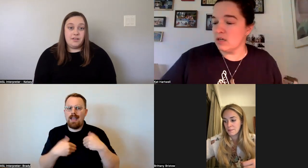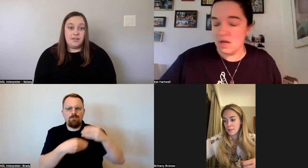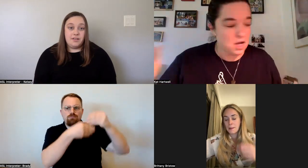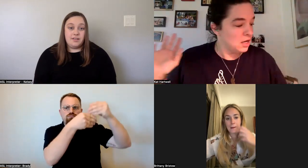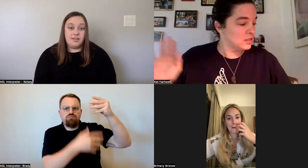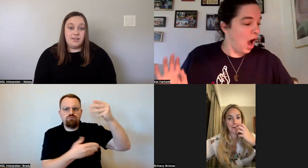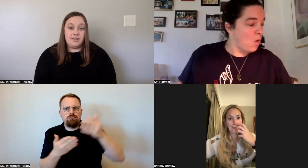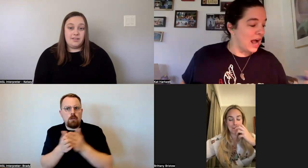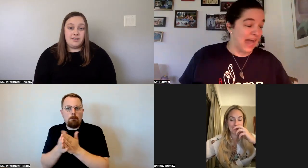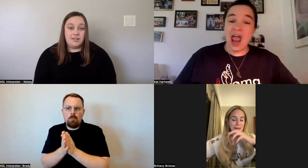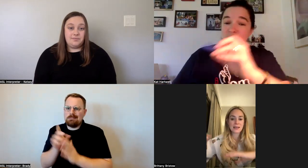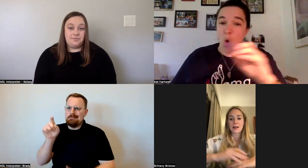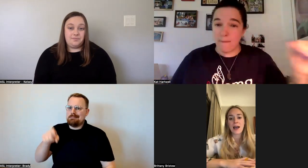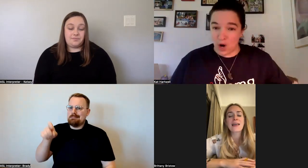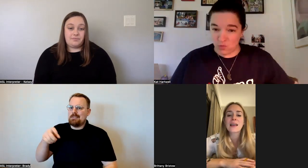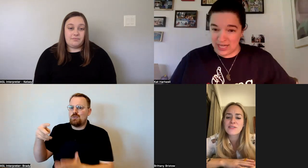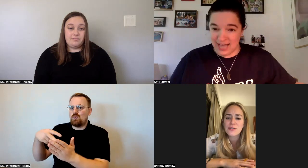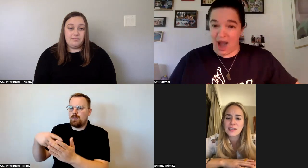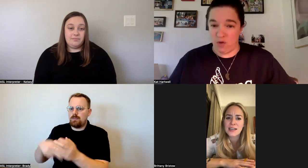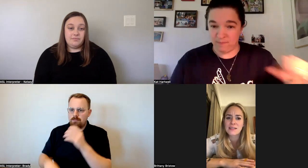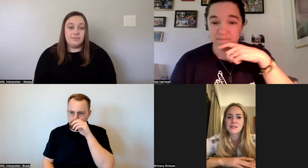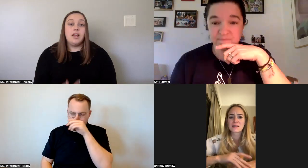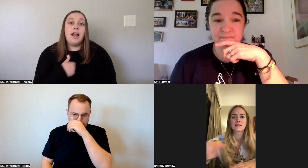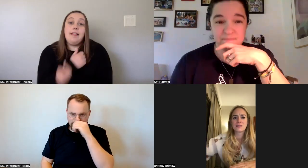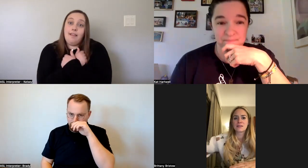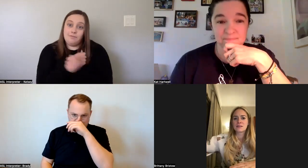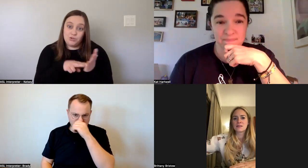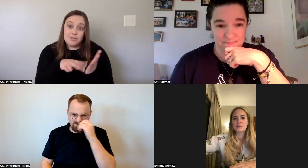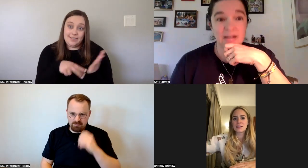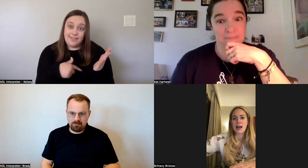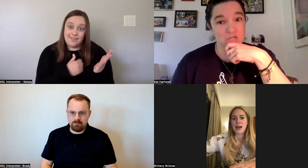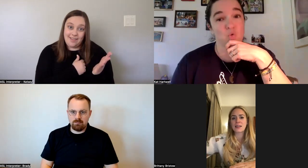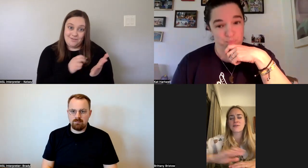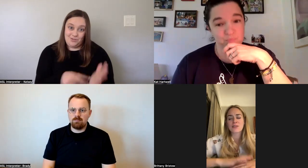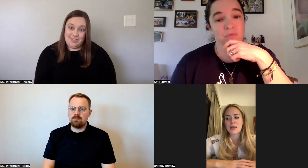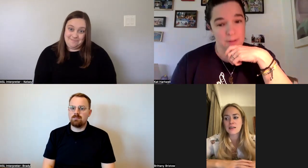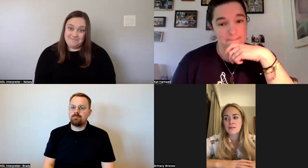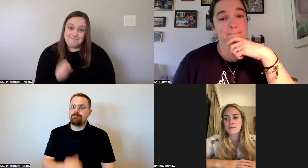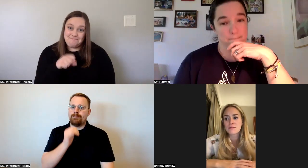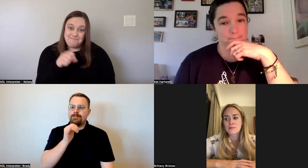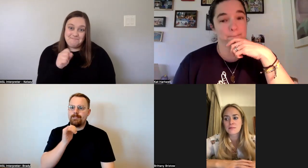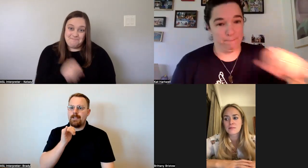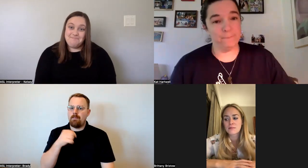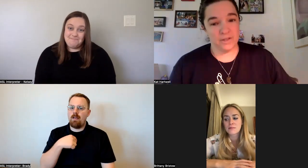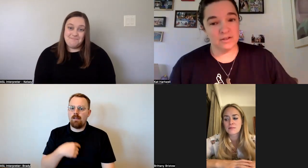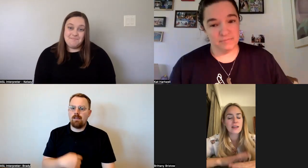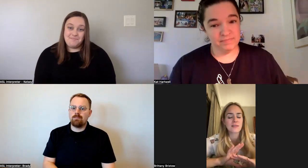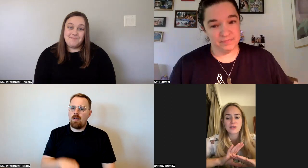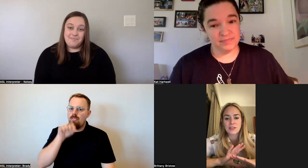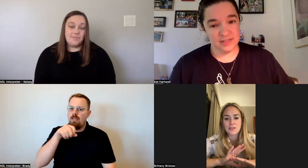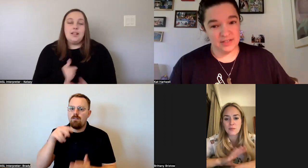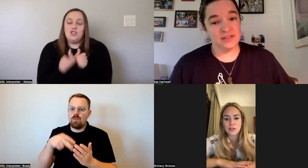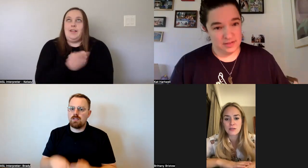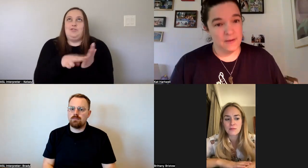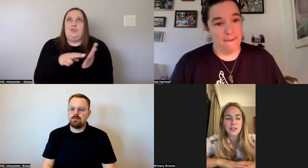books. So yeah, Amazing. your I book love really to read. done. Yeah, I love to read. I love